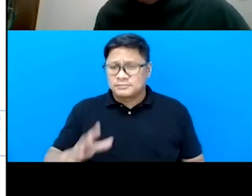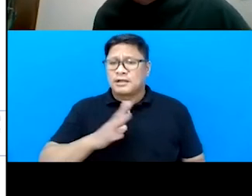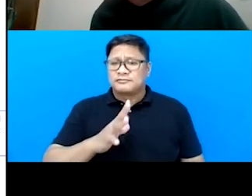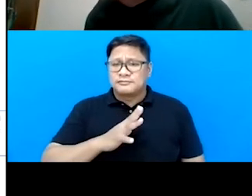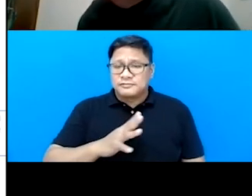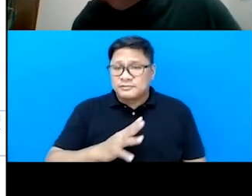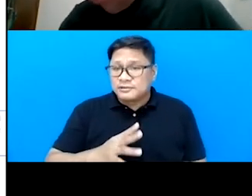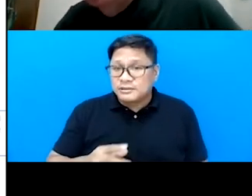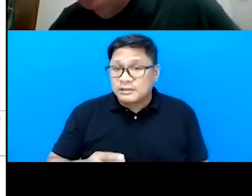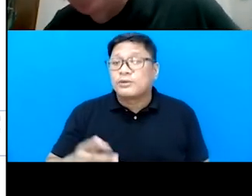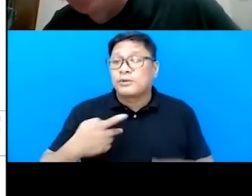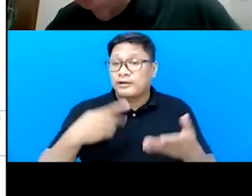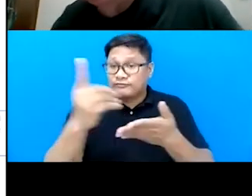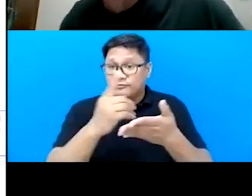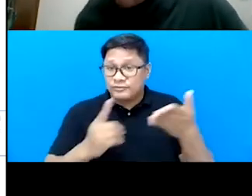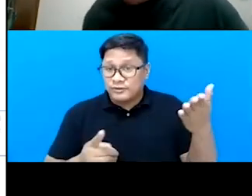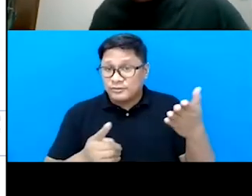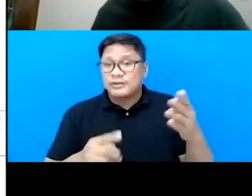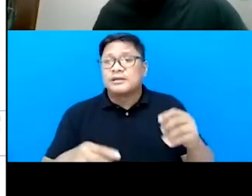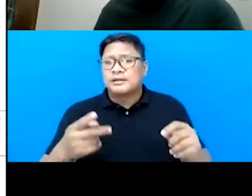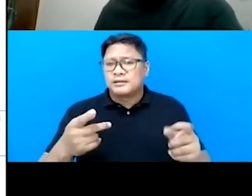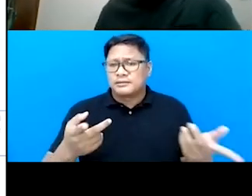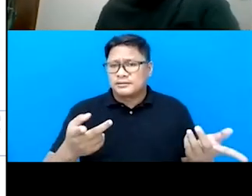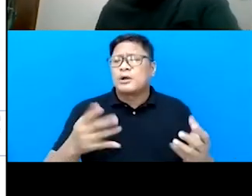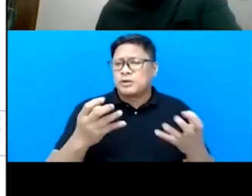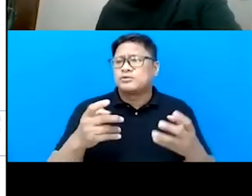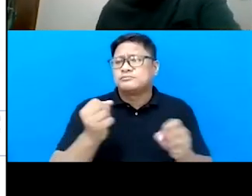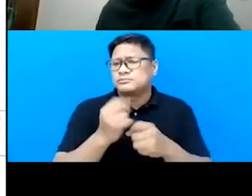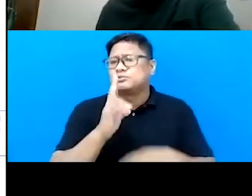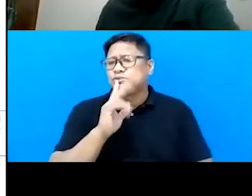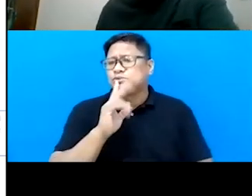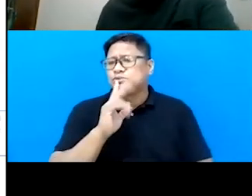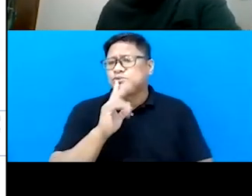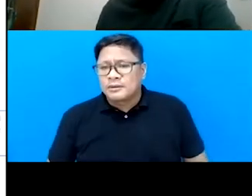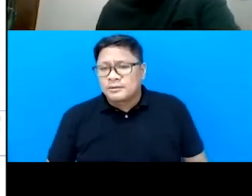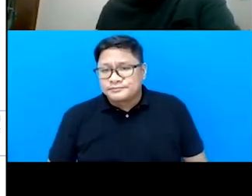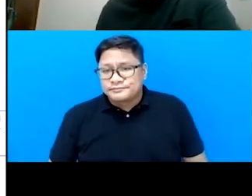if we have drawings for those name signs, we just want to make sure.